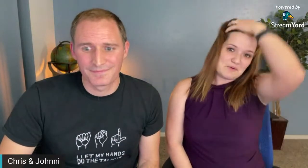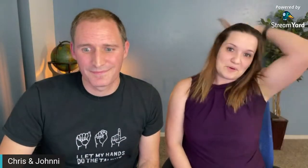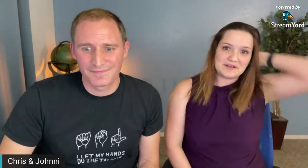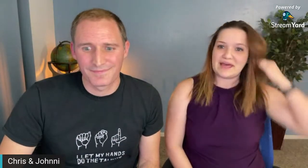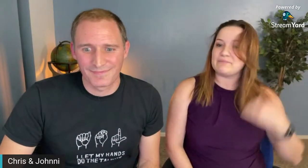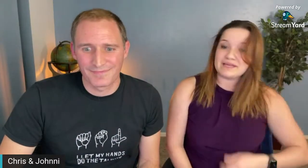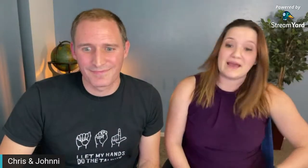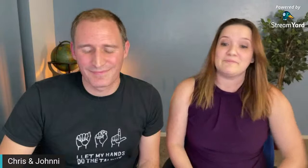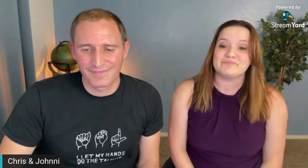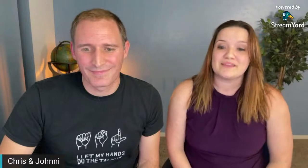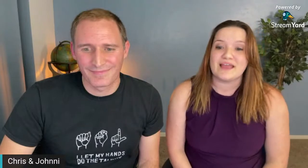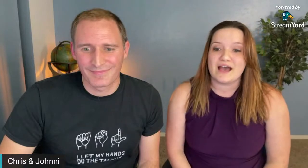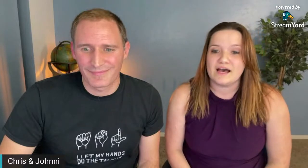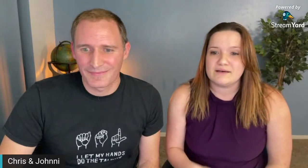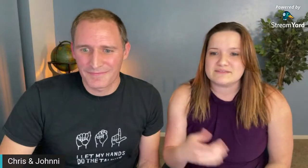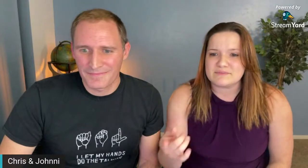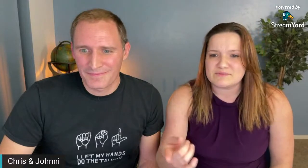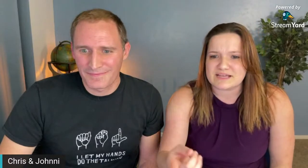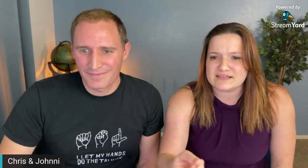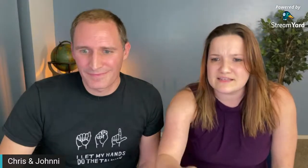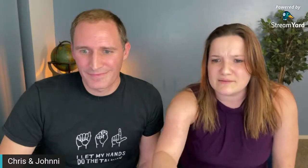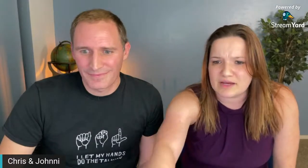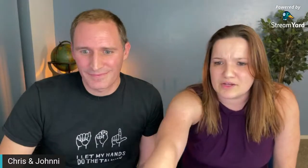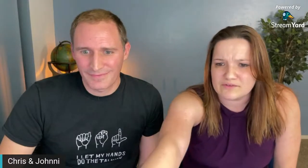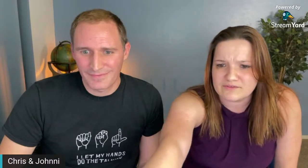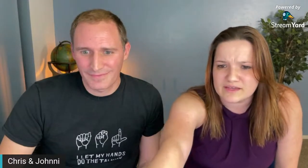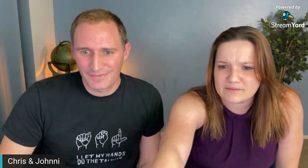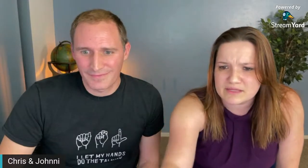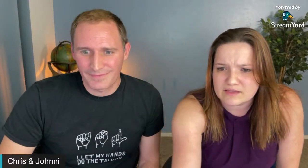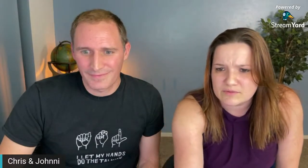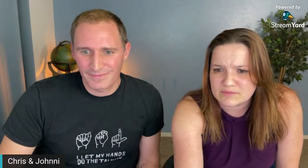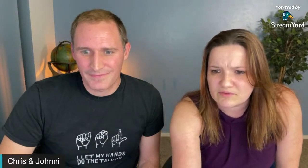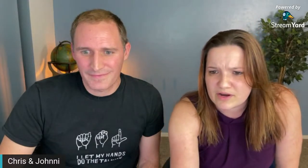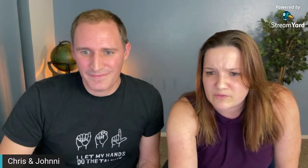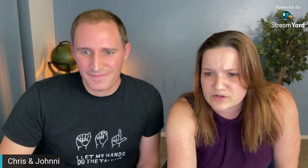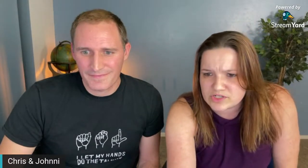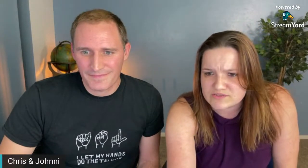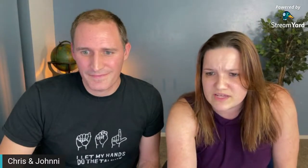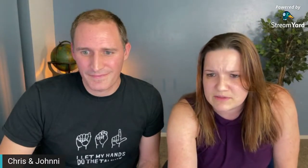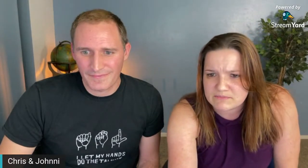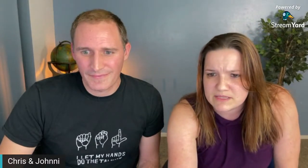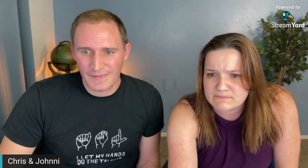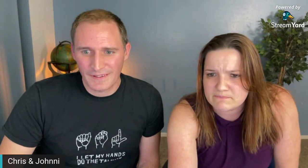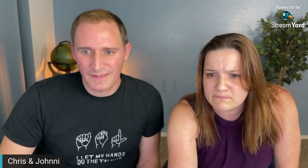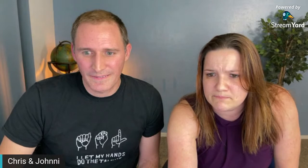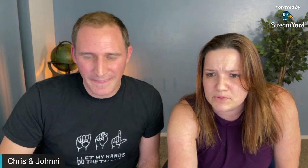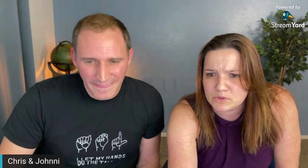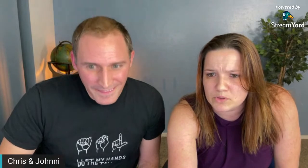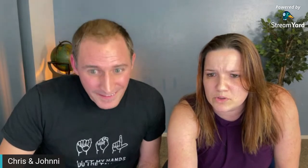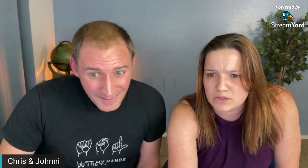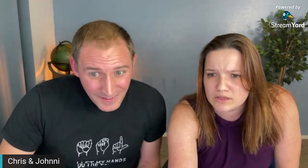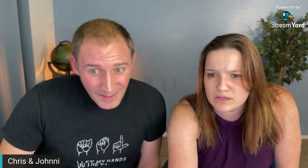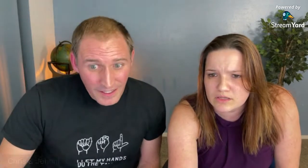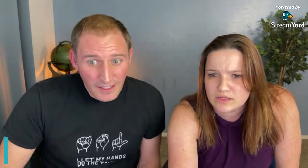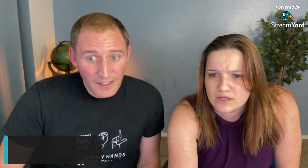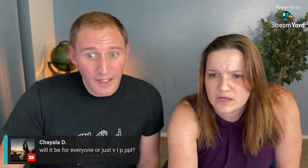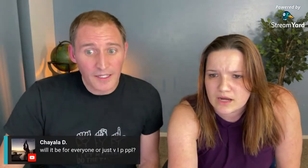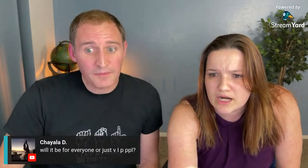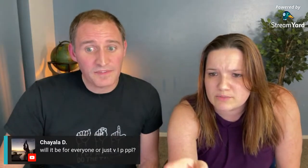won't go into that. But yeah, somebody was asking about your VIP. Will it be for everyone or just VIP people? How do you